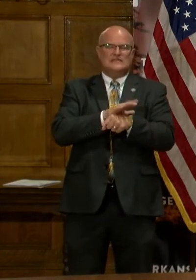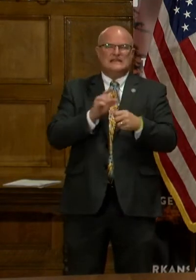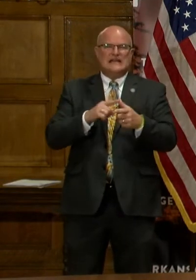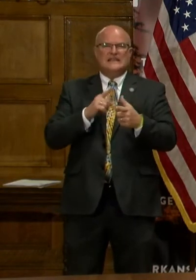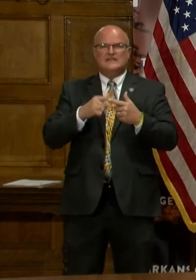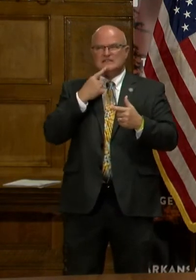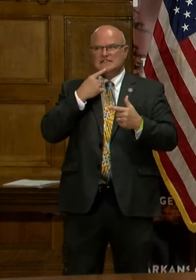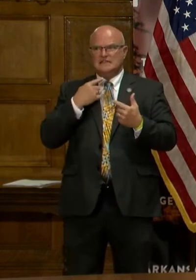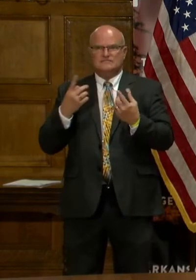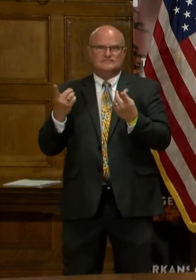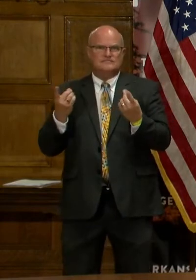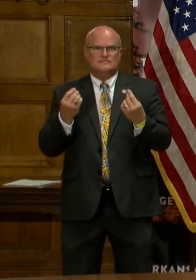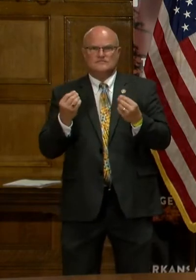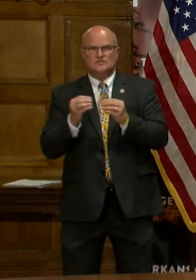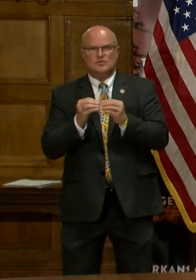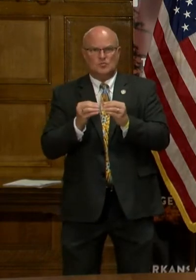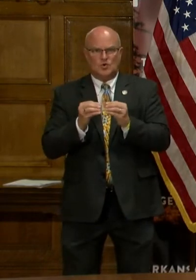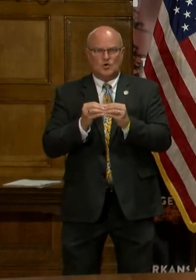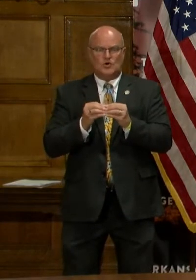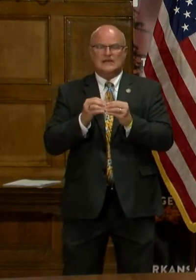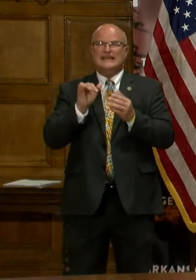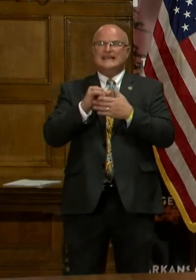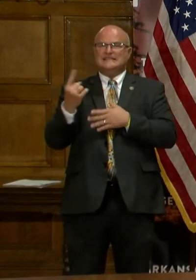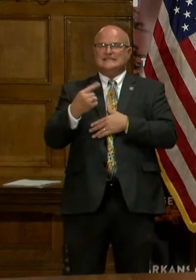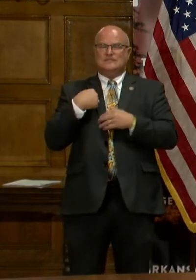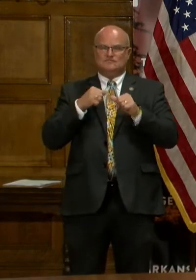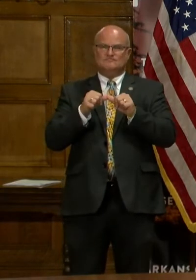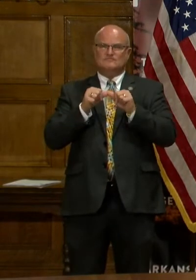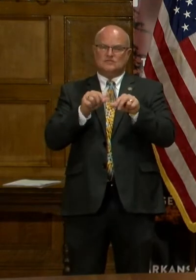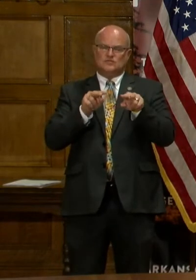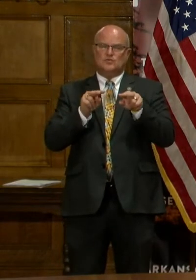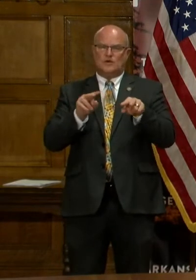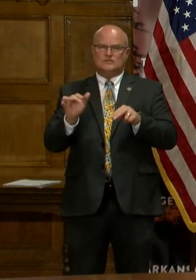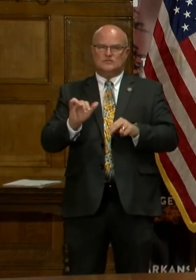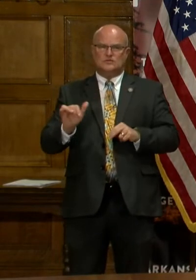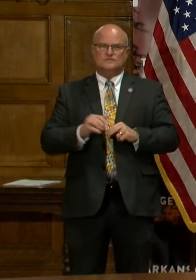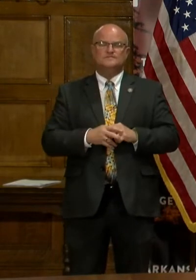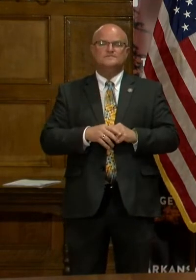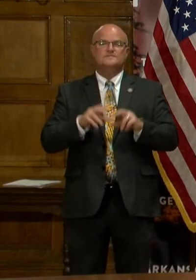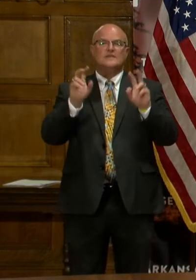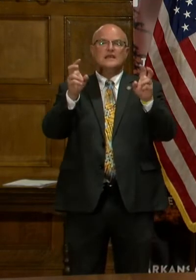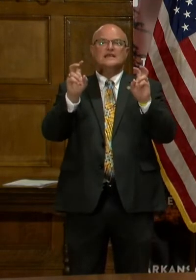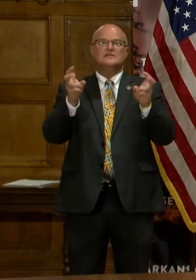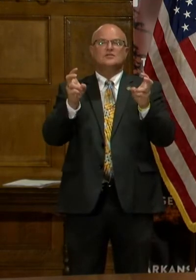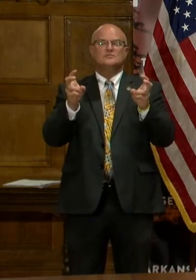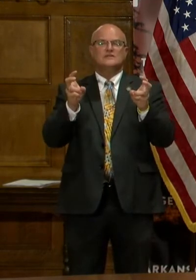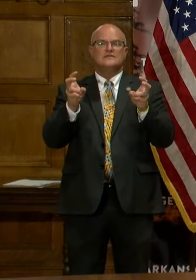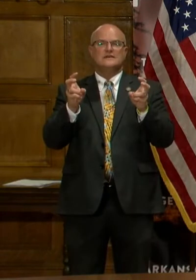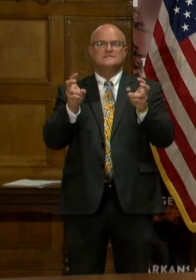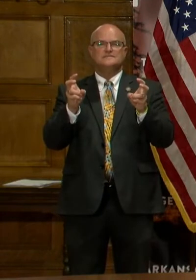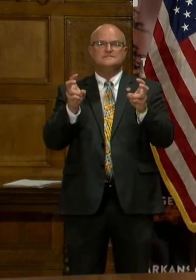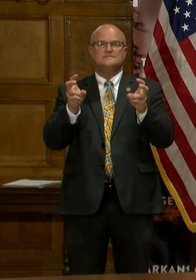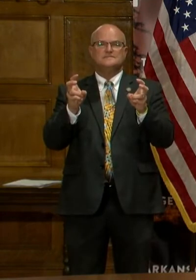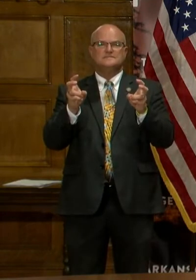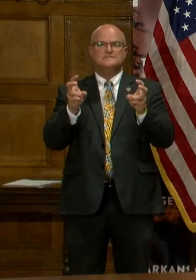to say, what more can we do? So that's something we'll continue to watch. In terms of the